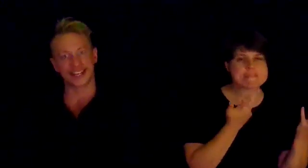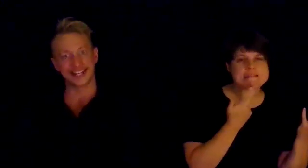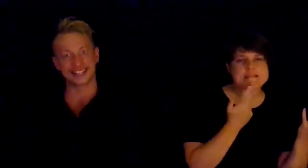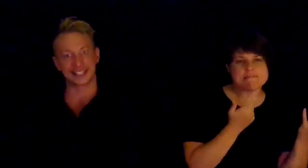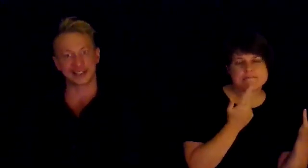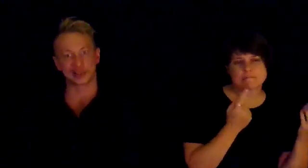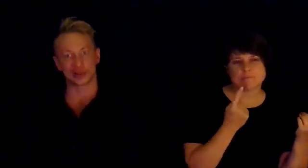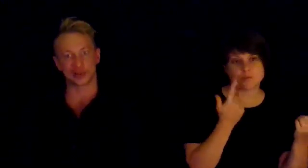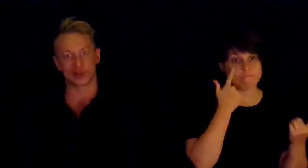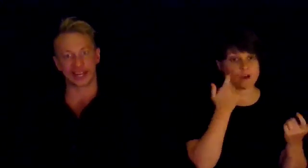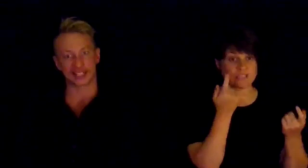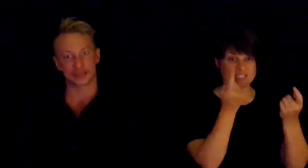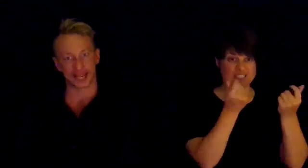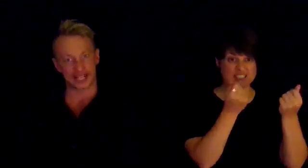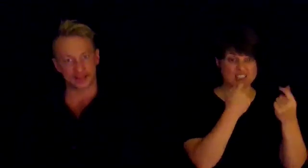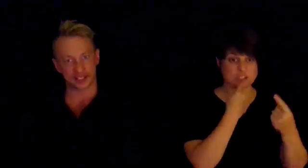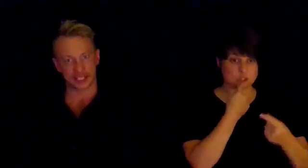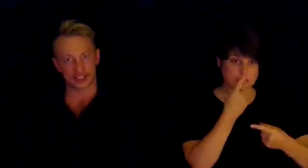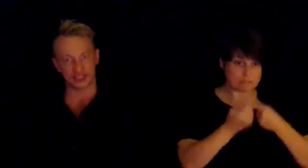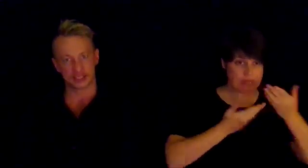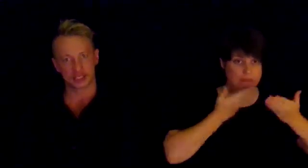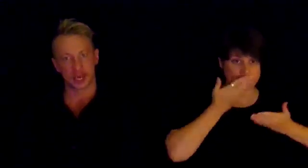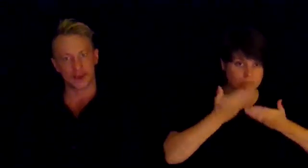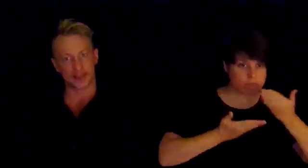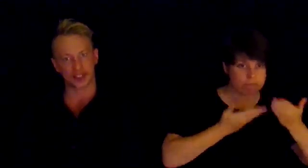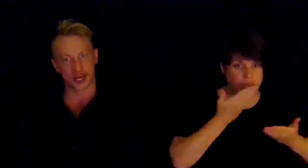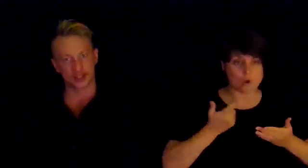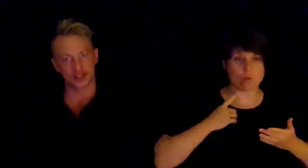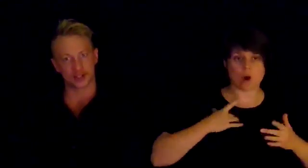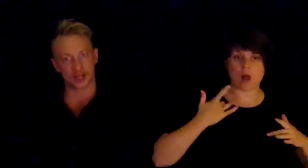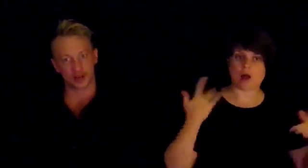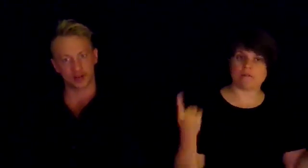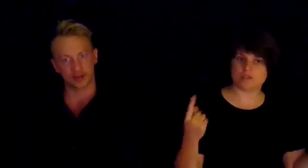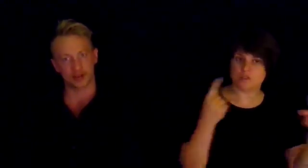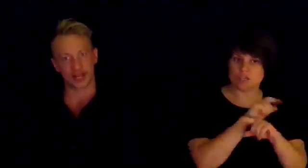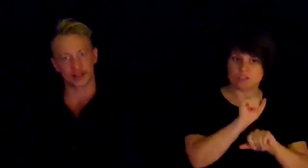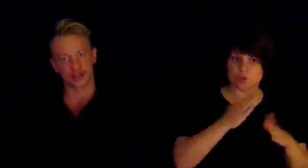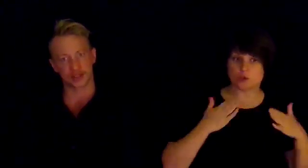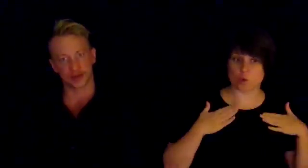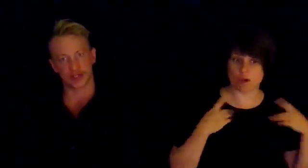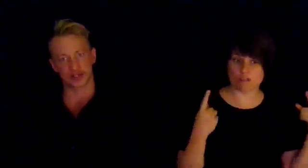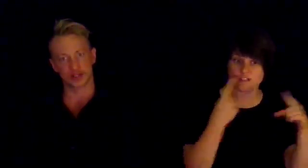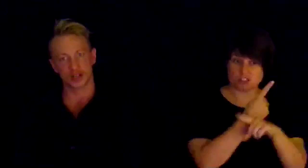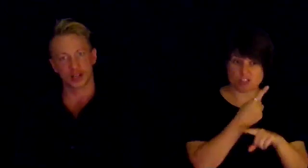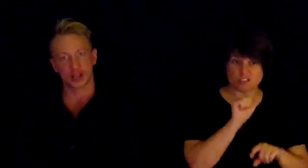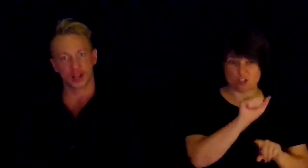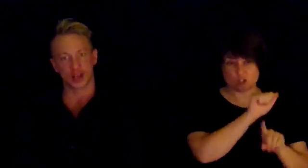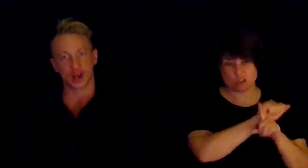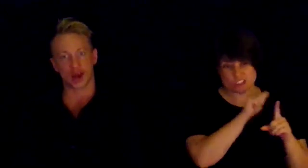you found it easy to explain everything about the changes in your health and your